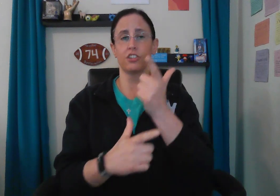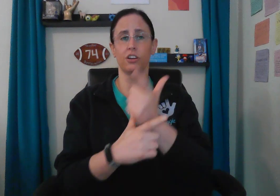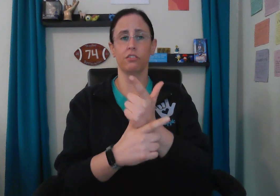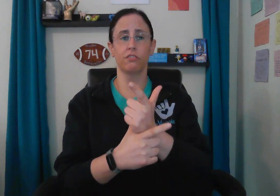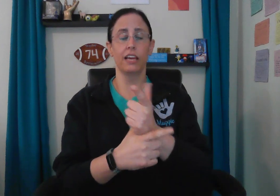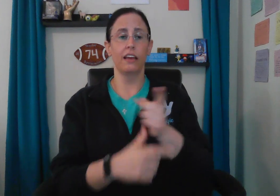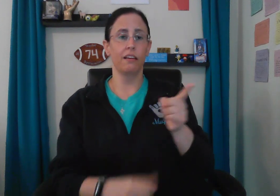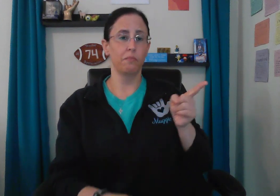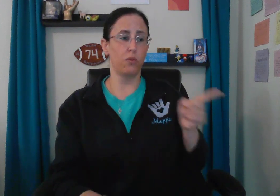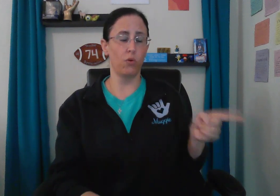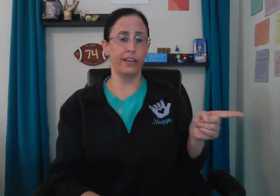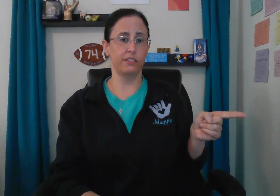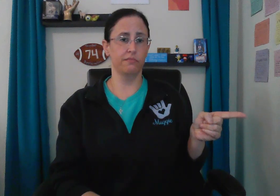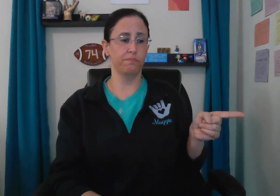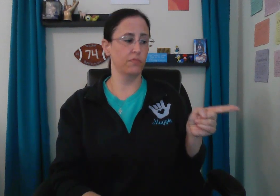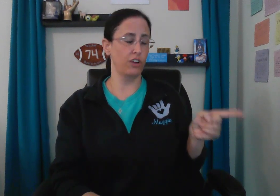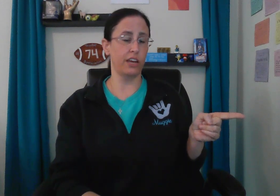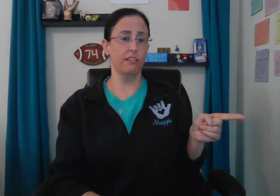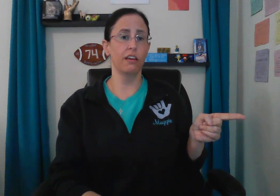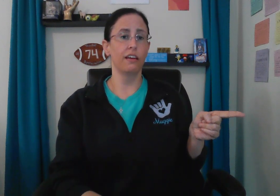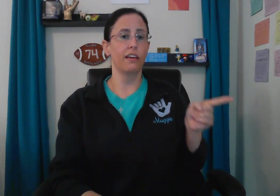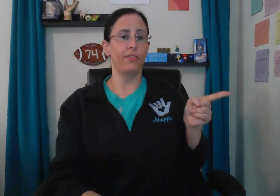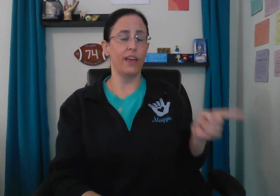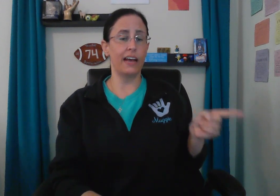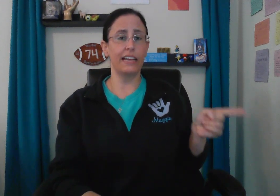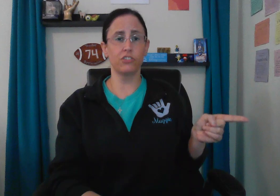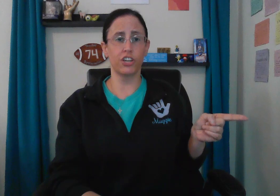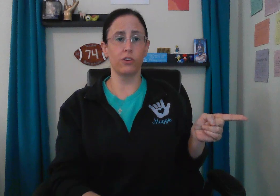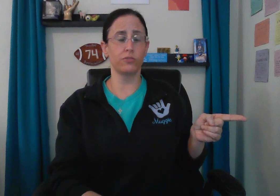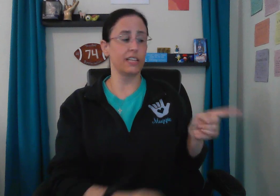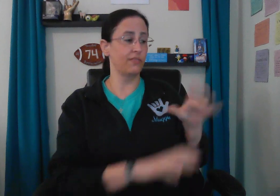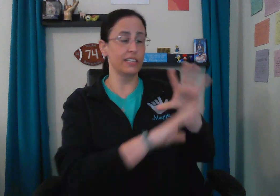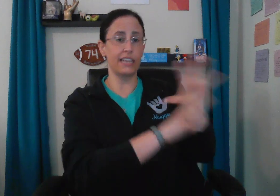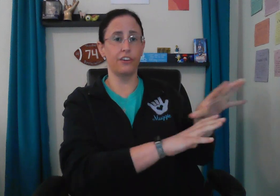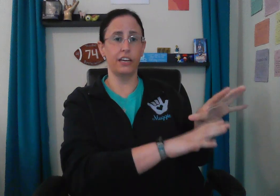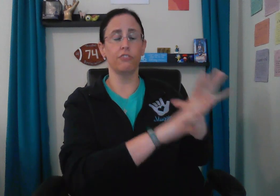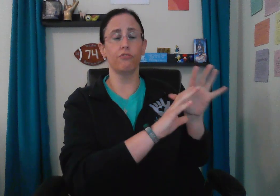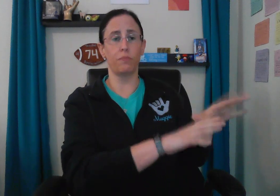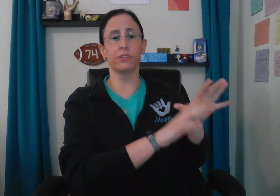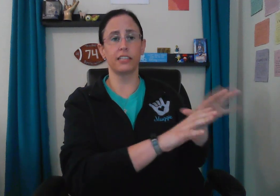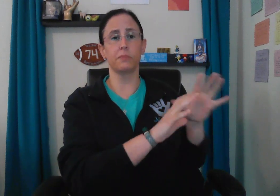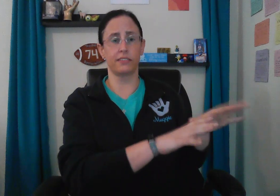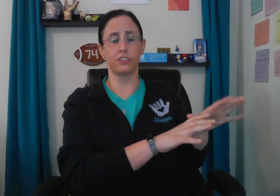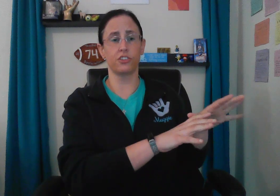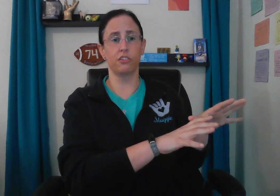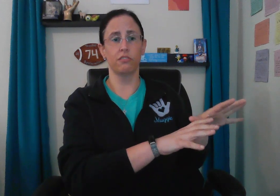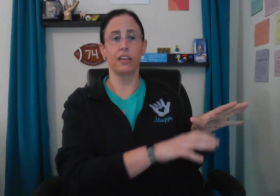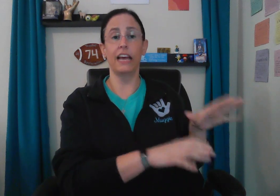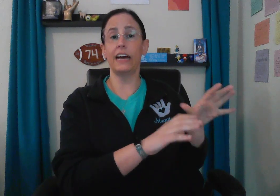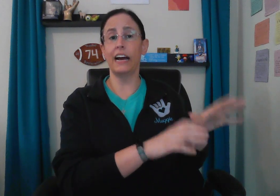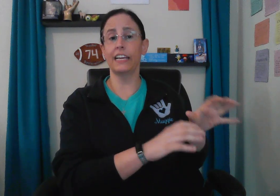sister, point, okay? That now shows that this area represents my sister. And I can